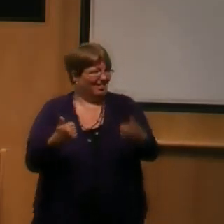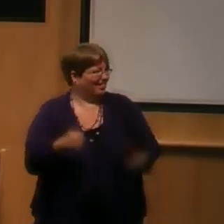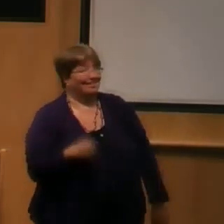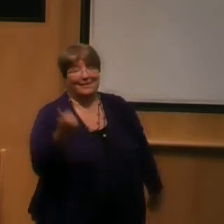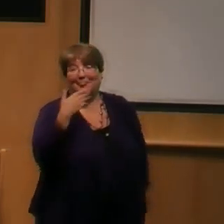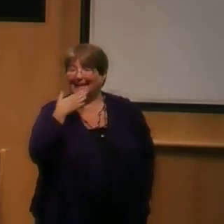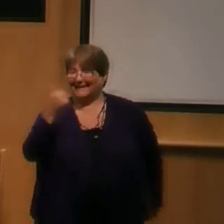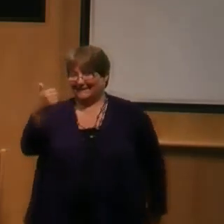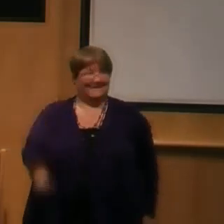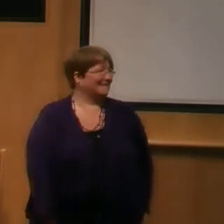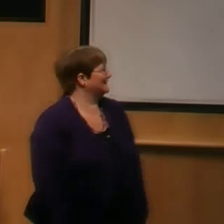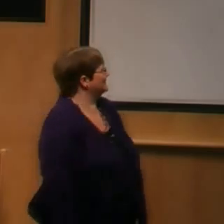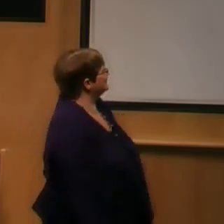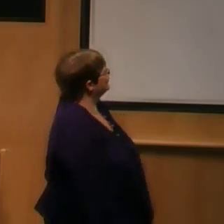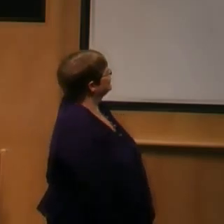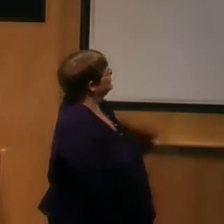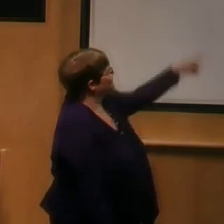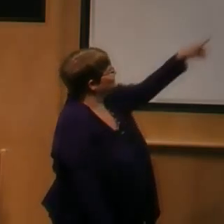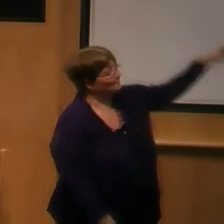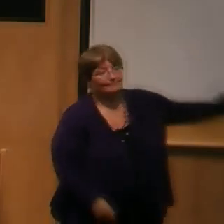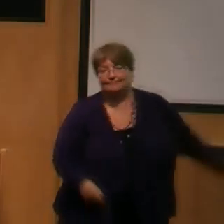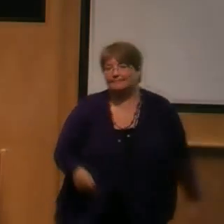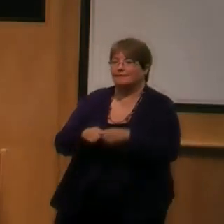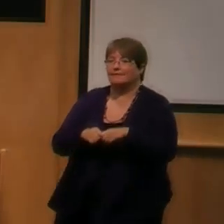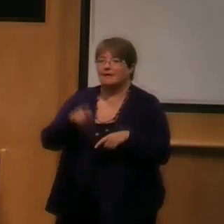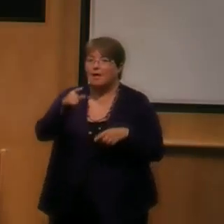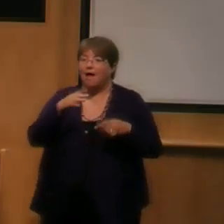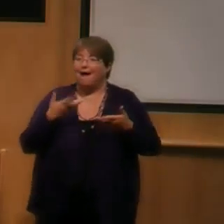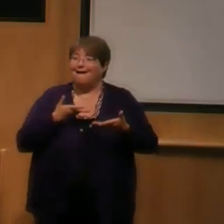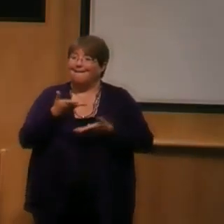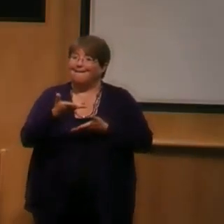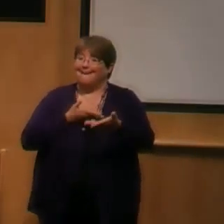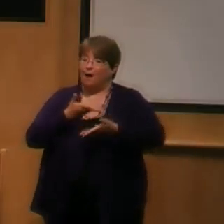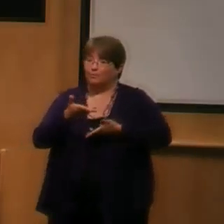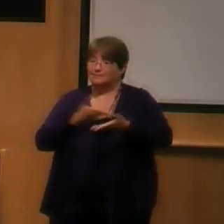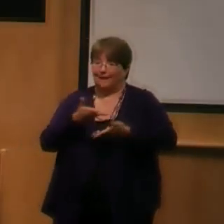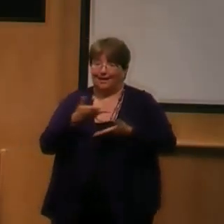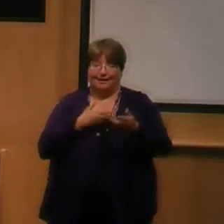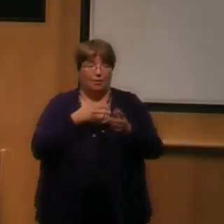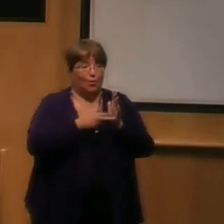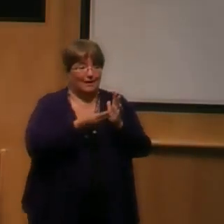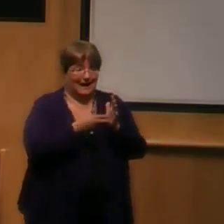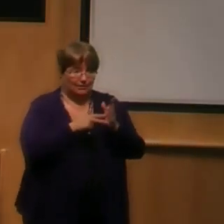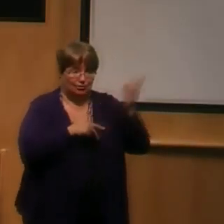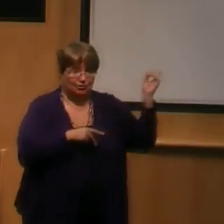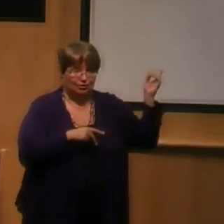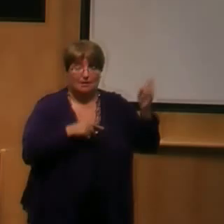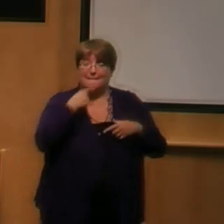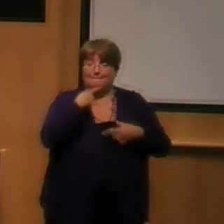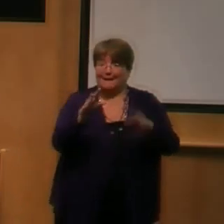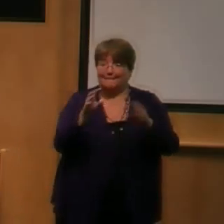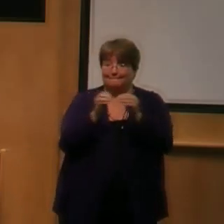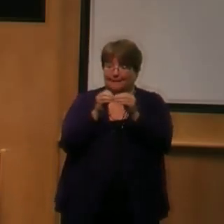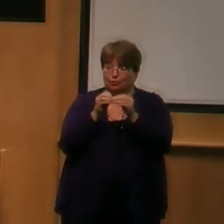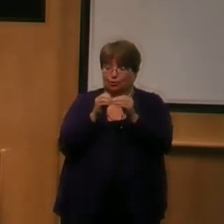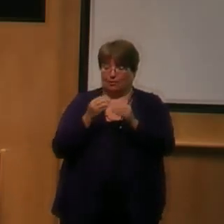change. So, The second example was a referral to a volunteer